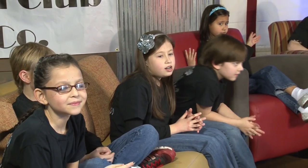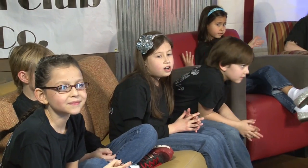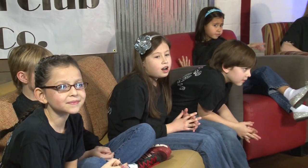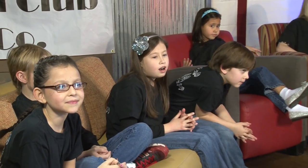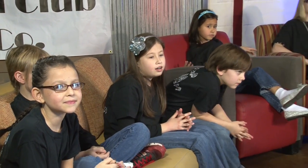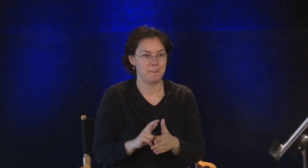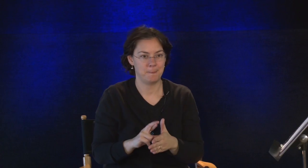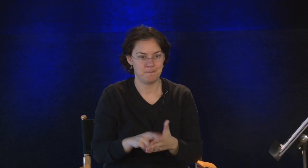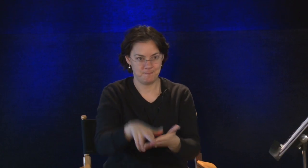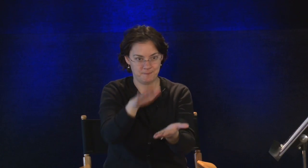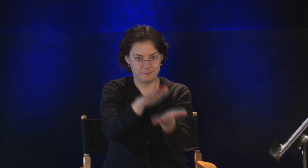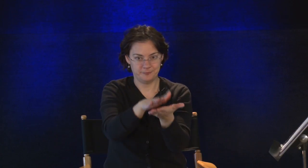Ready?